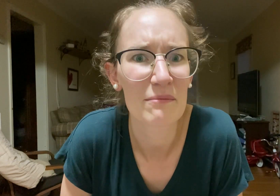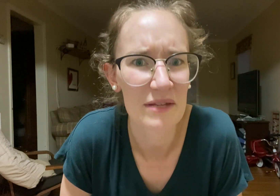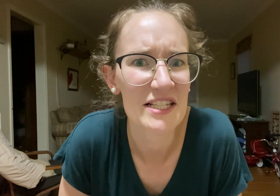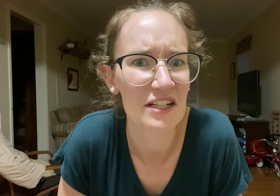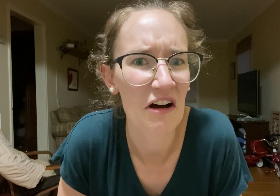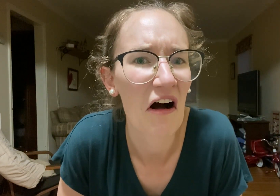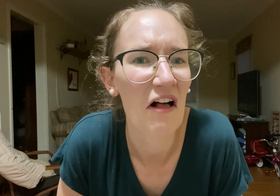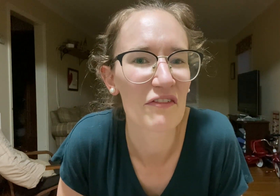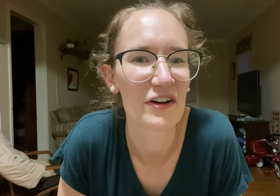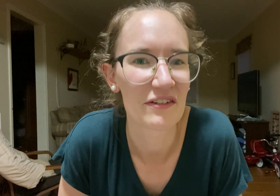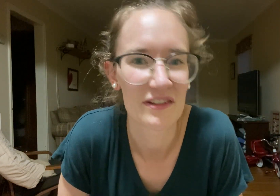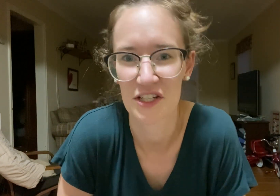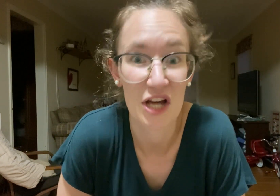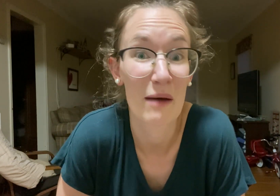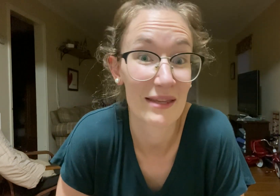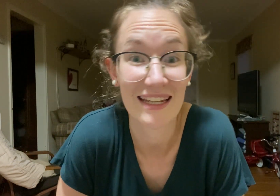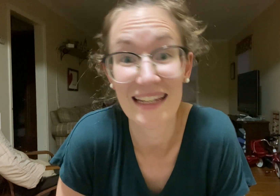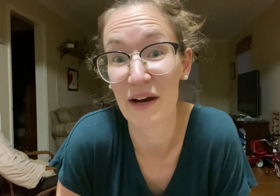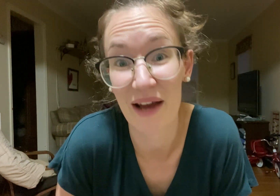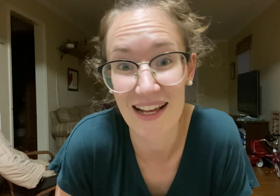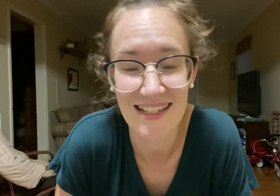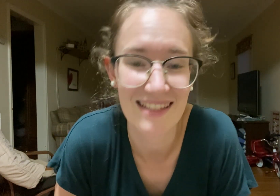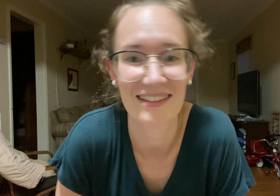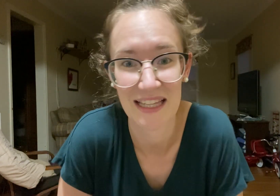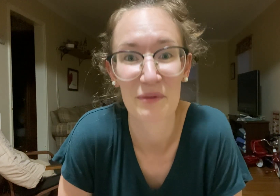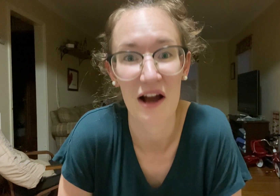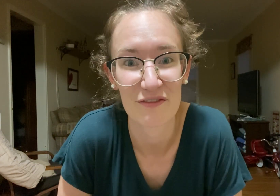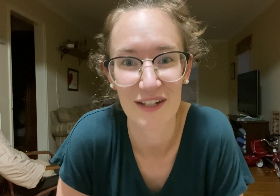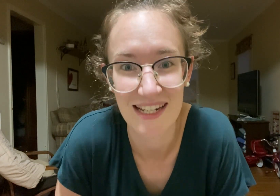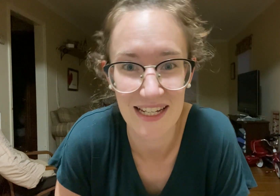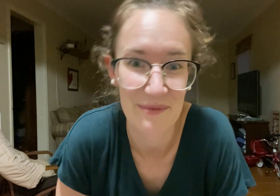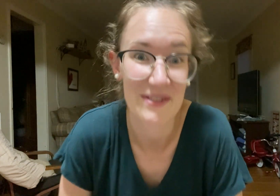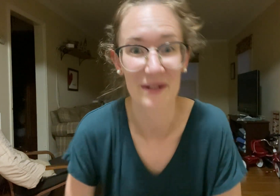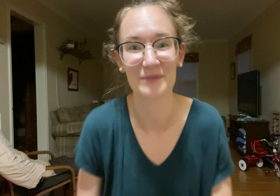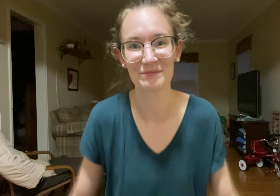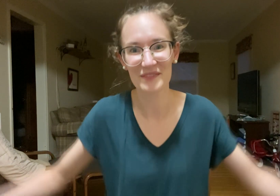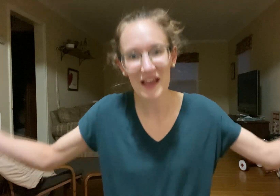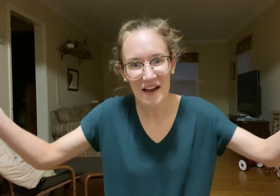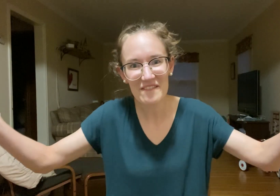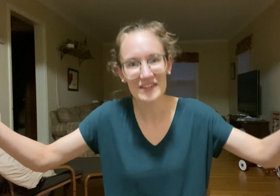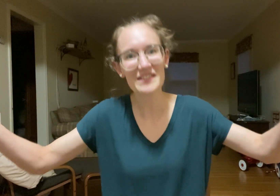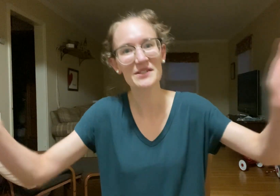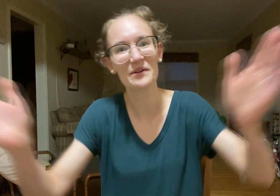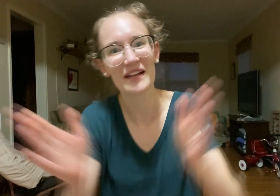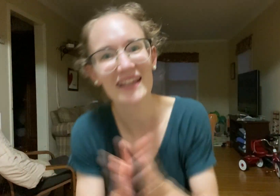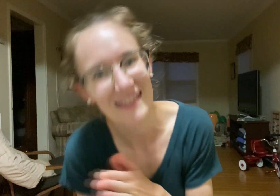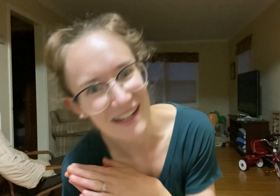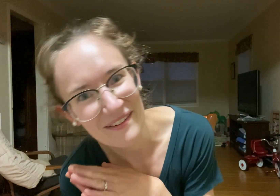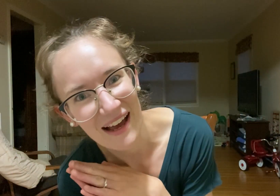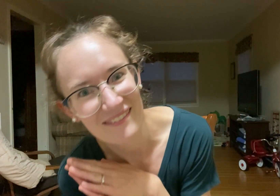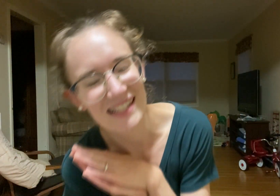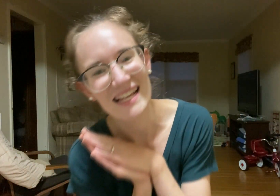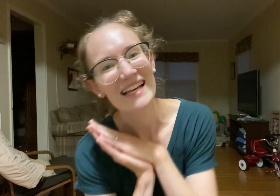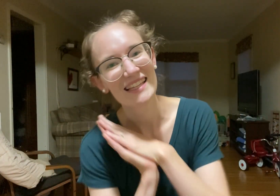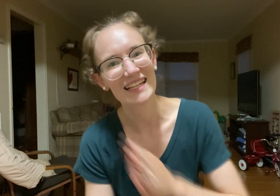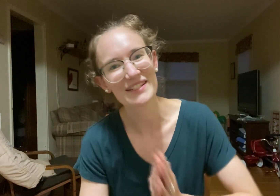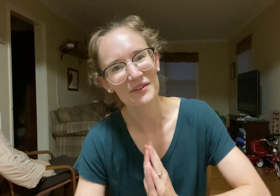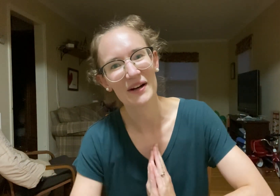missed a call for the job that he now has, and they were offering it to him. So fun story. There you have it. Thanks for